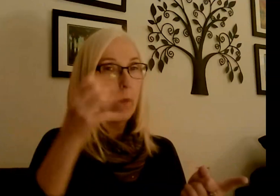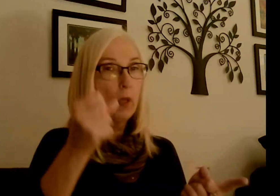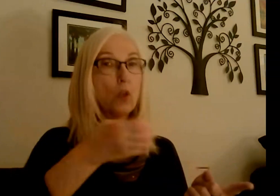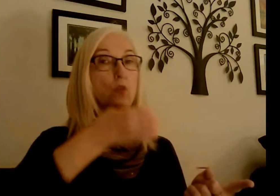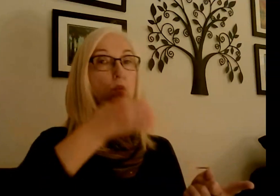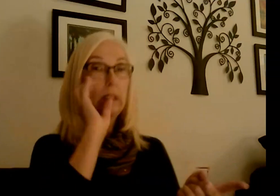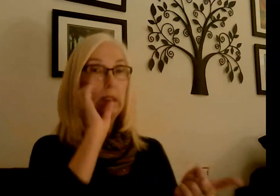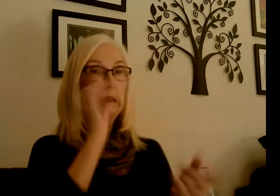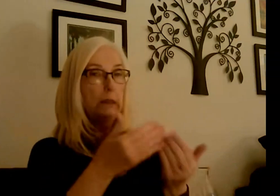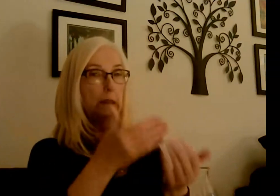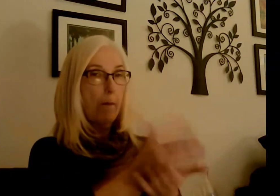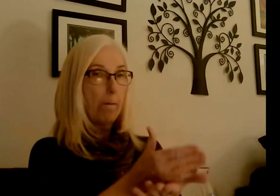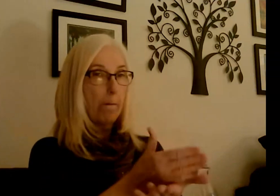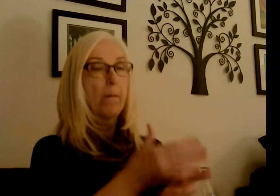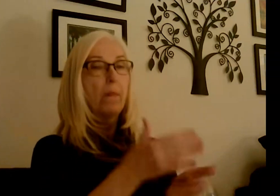all trial and error.